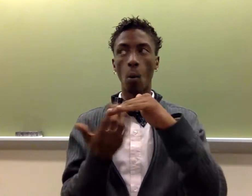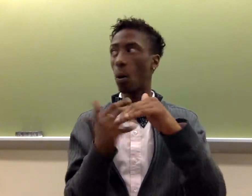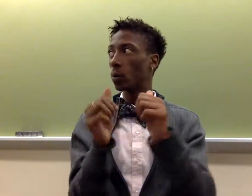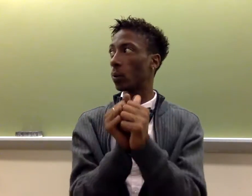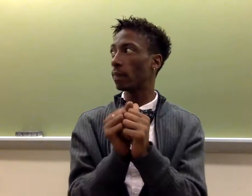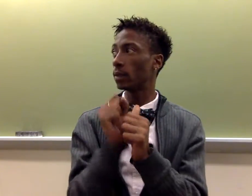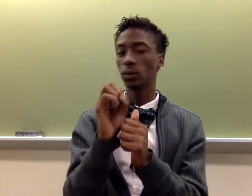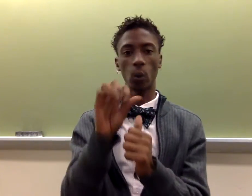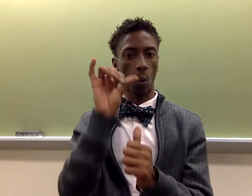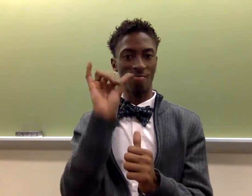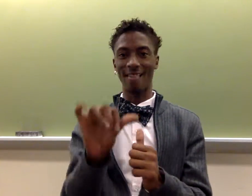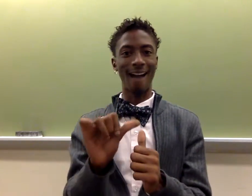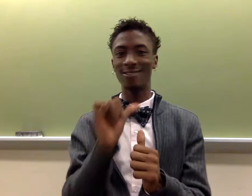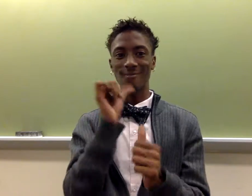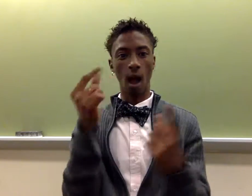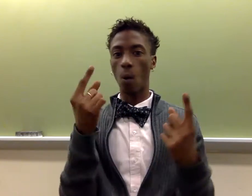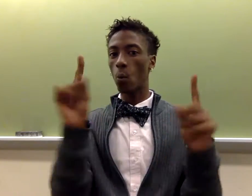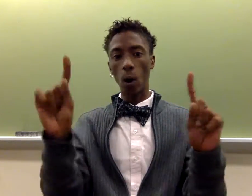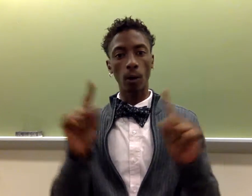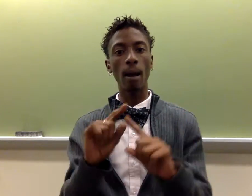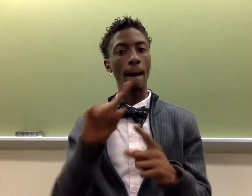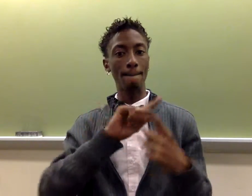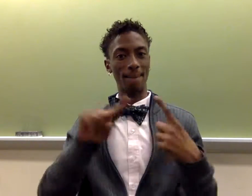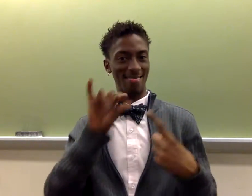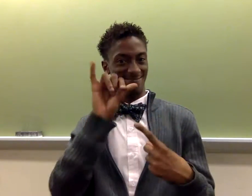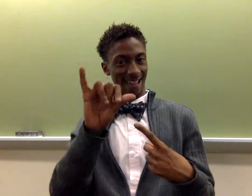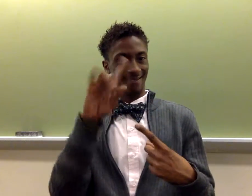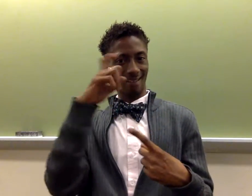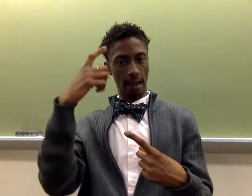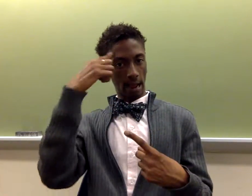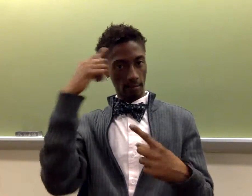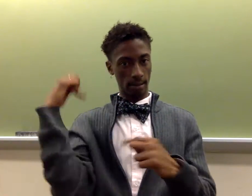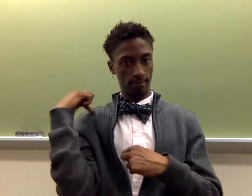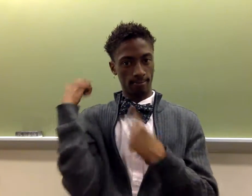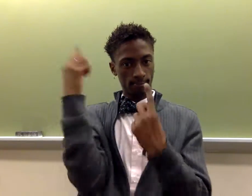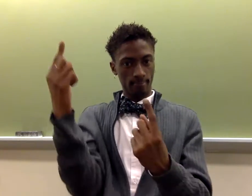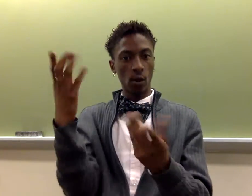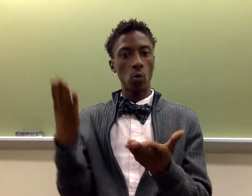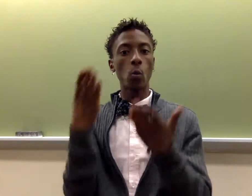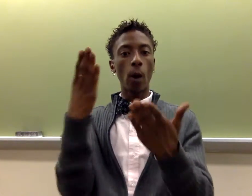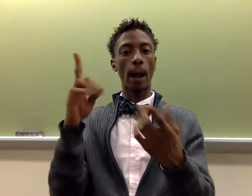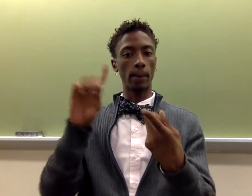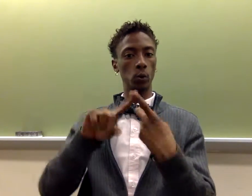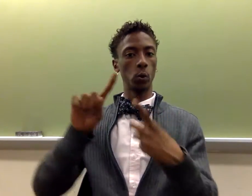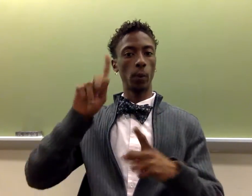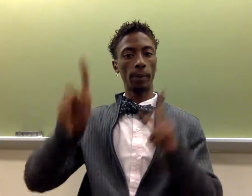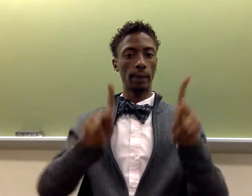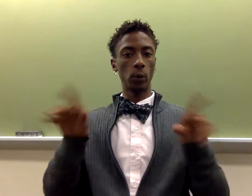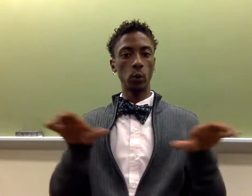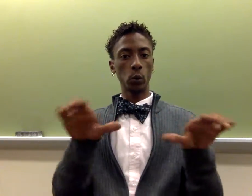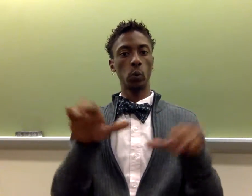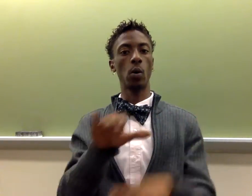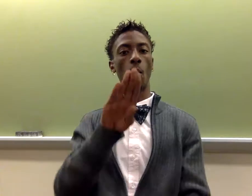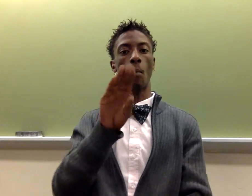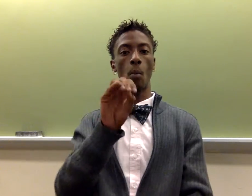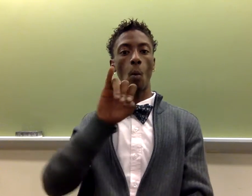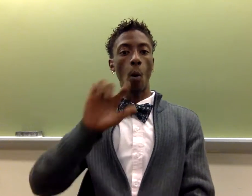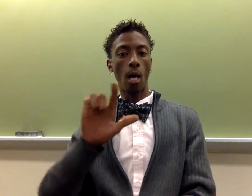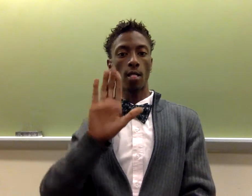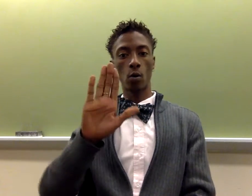that doesn't work. But that's what the government to date has recommended to folks to do. Boil your water.